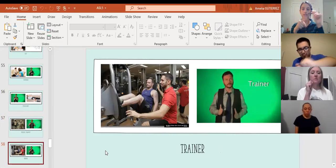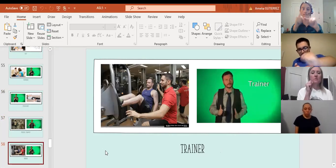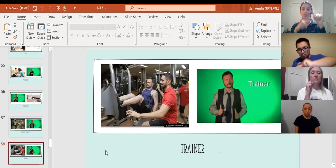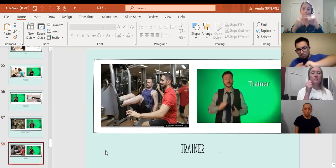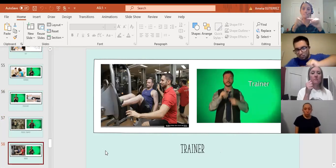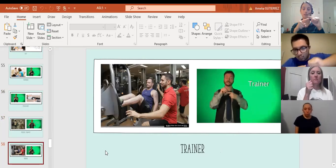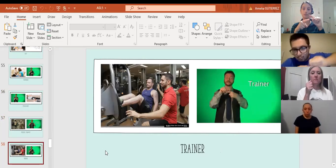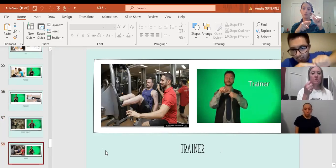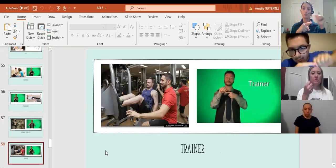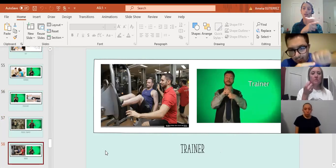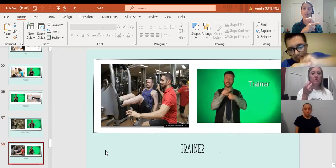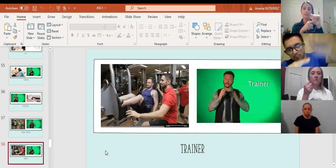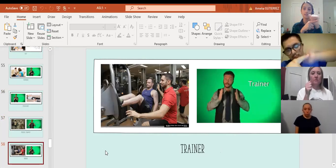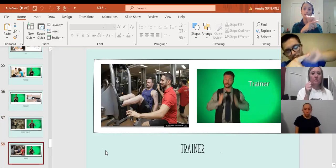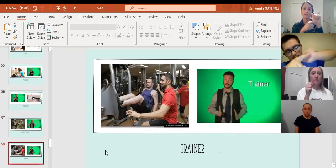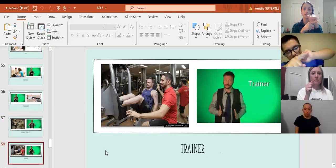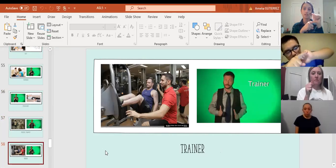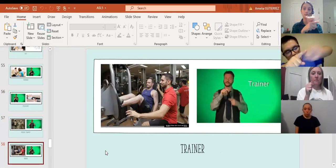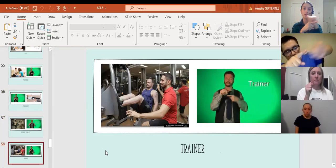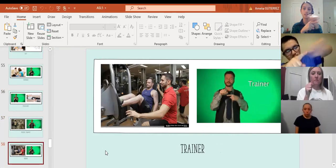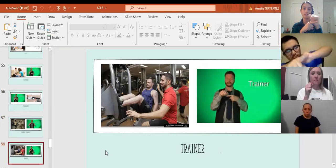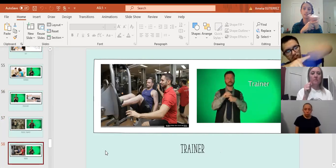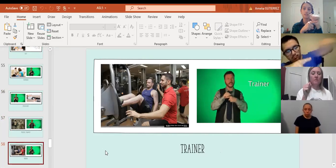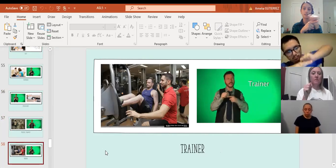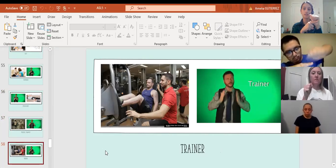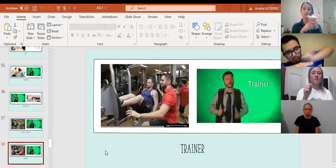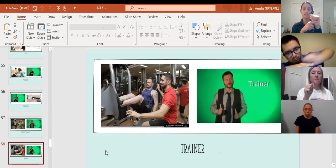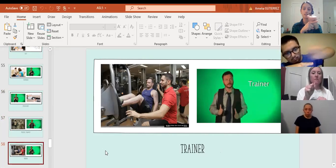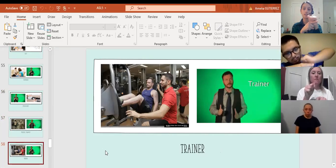this is a sign for practice. So it's kind of like practice.